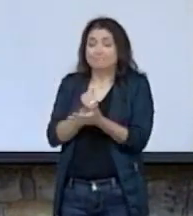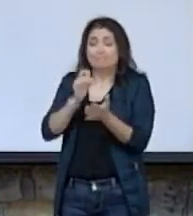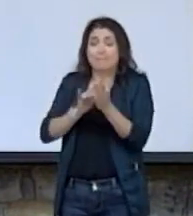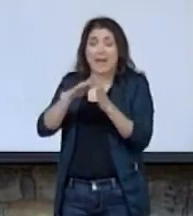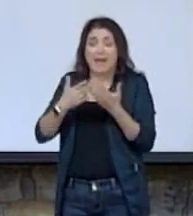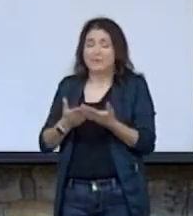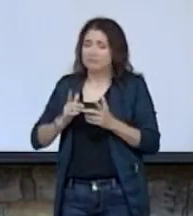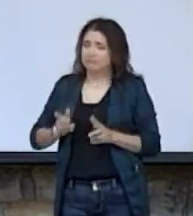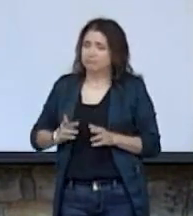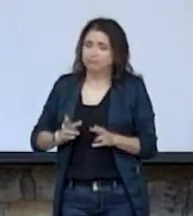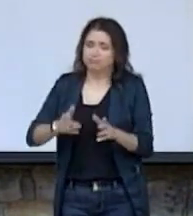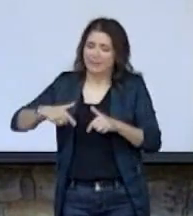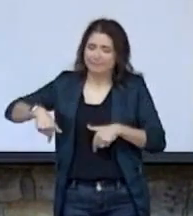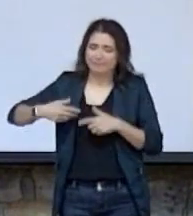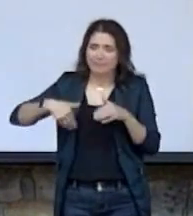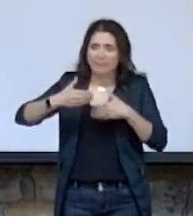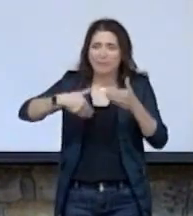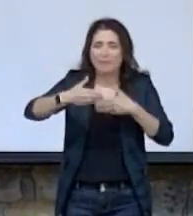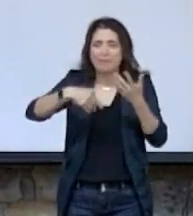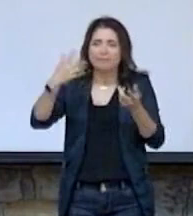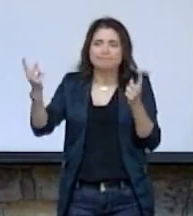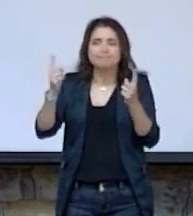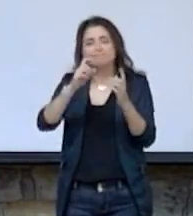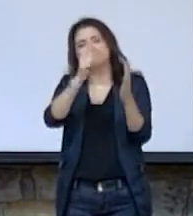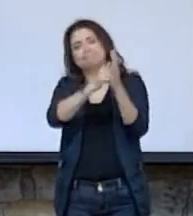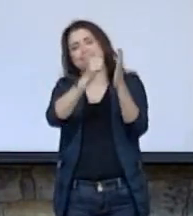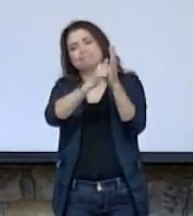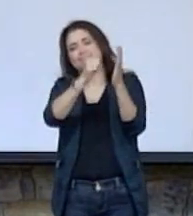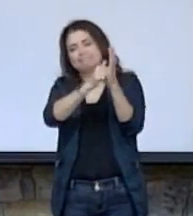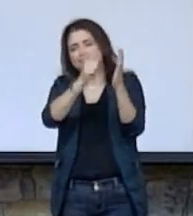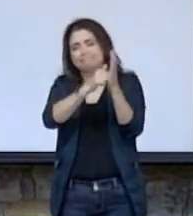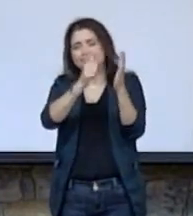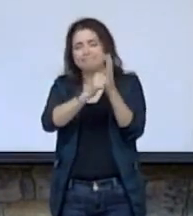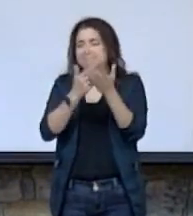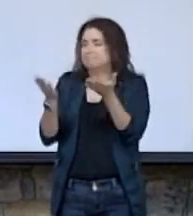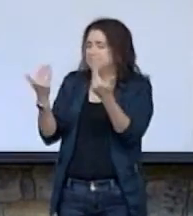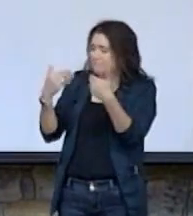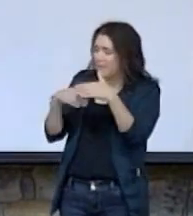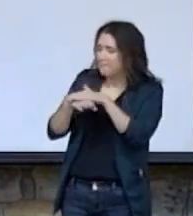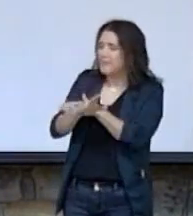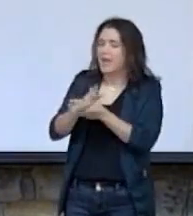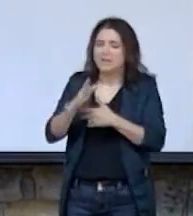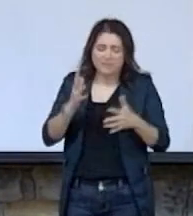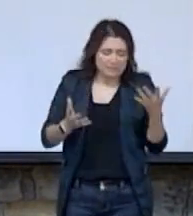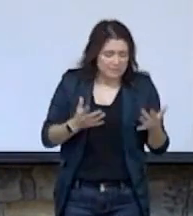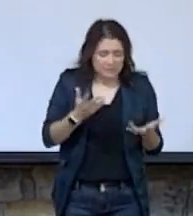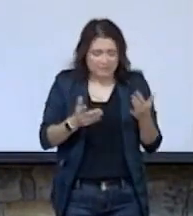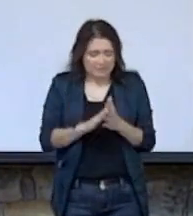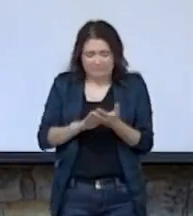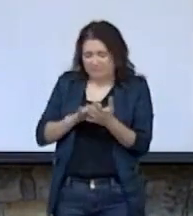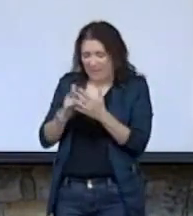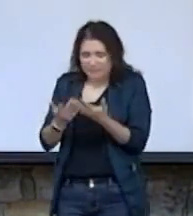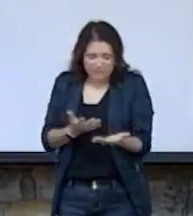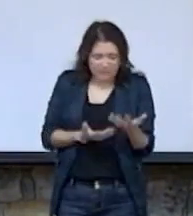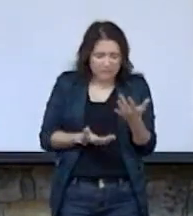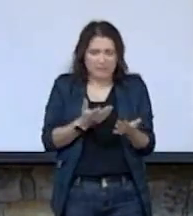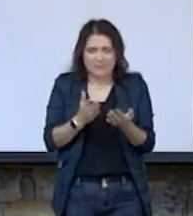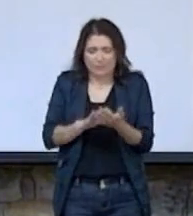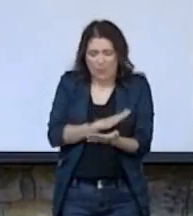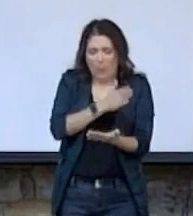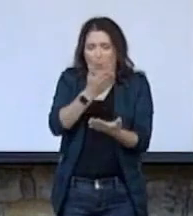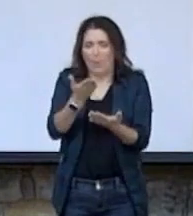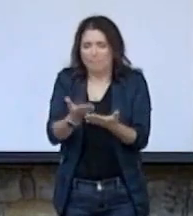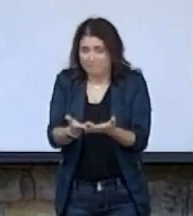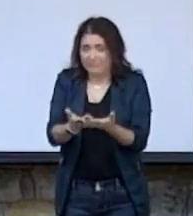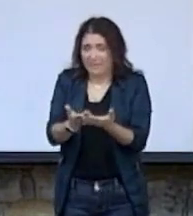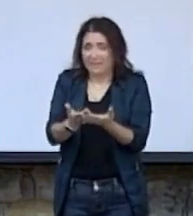and he hurries off to the bride-to-be. And he knocks on the door and he gets permission to come in, and he's fumbling with his Bible and he opens it up, and